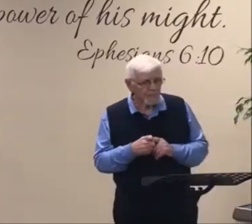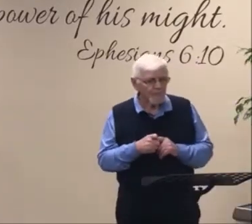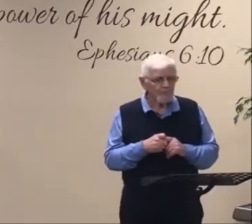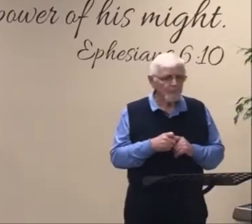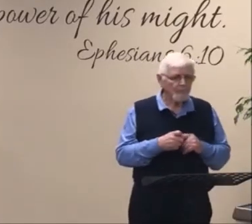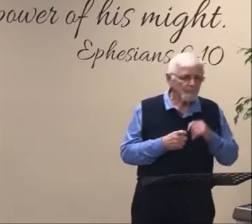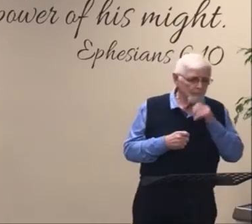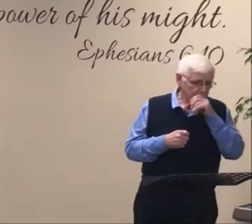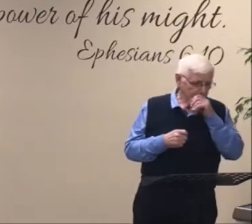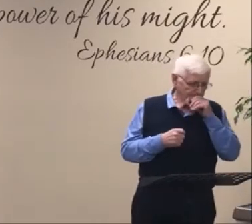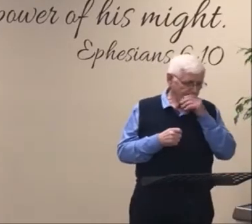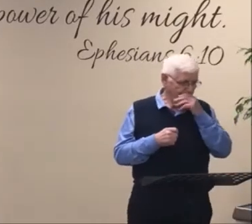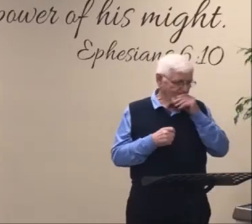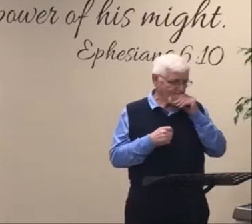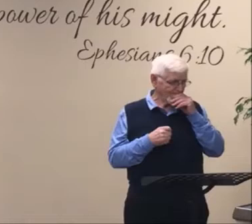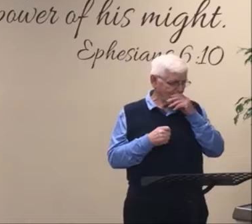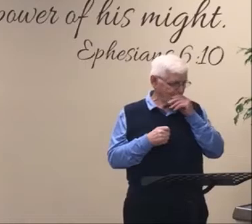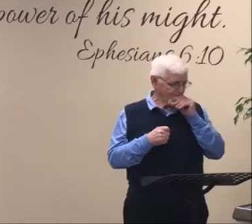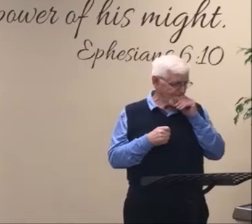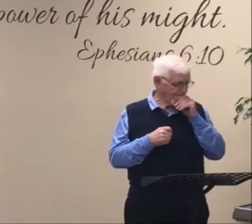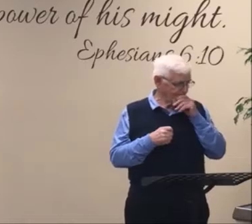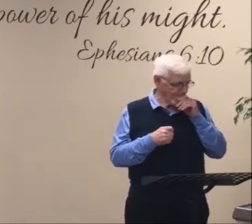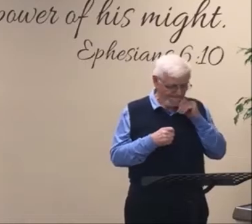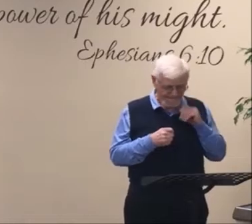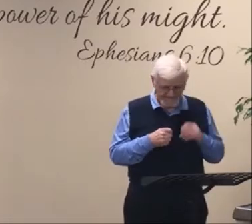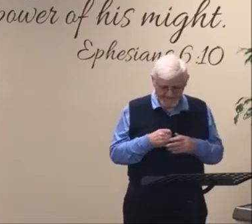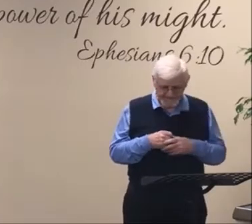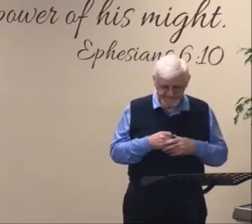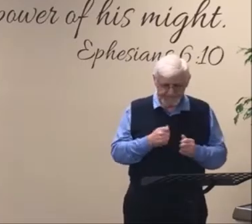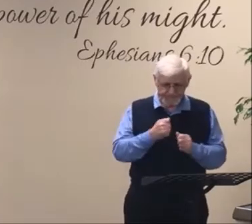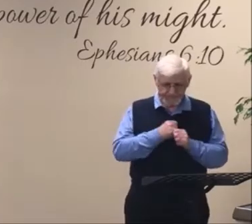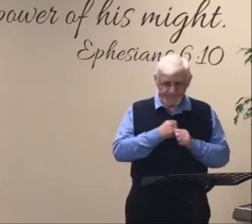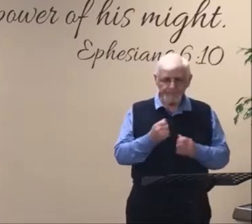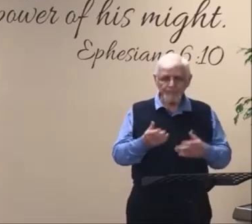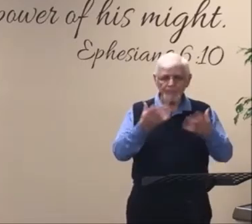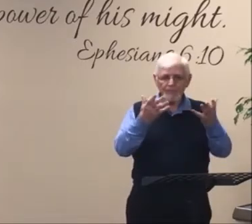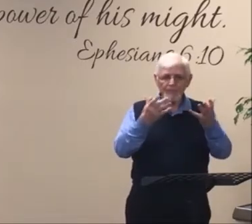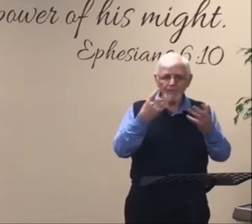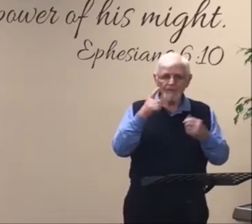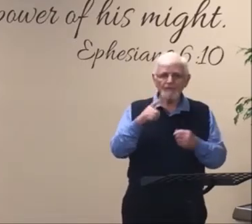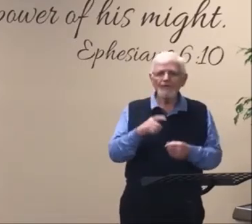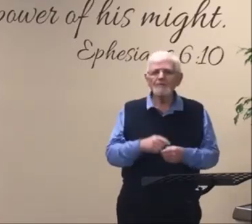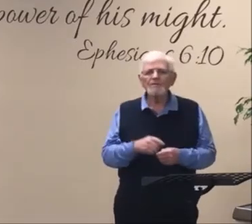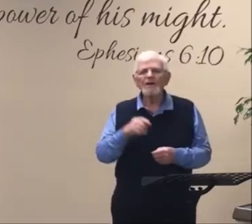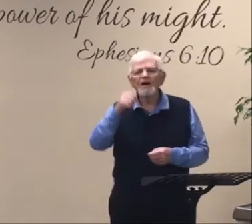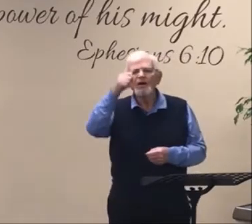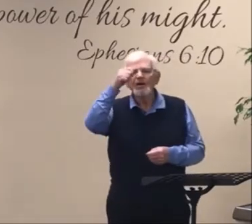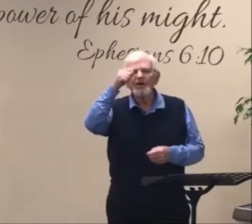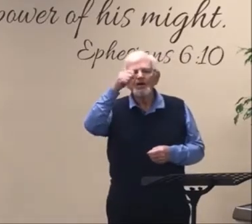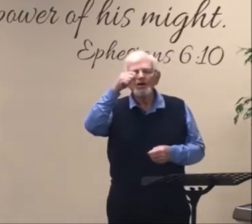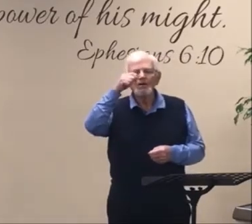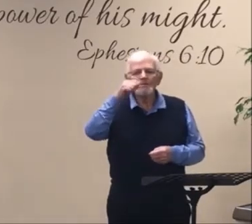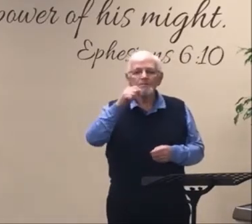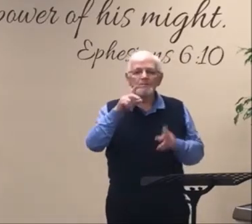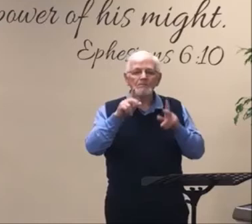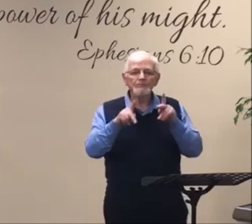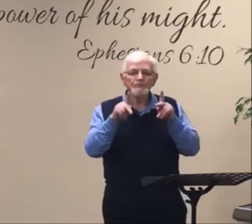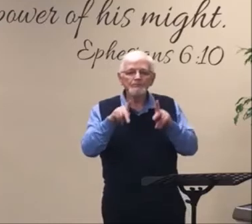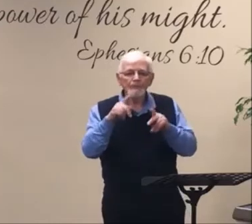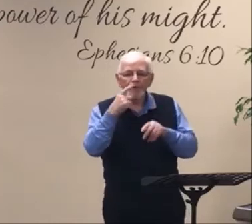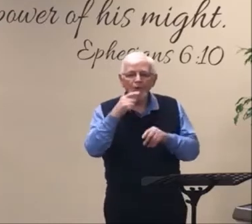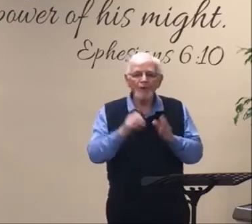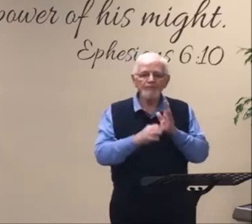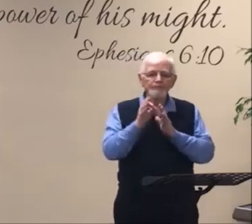bi-quarterly or something like that. Just want to take up a love offering for our accountant. We don't have a people on the payroll here,